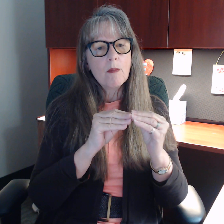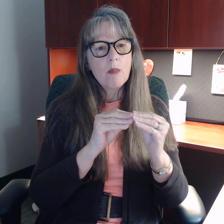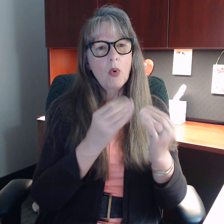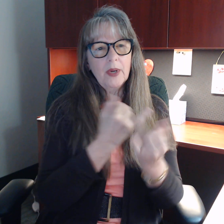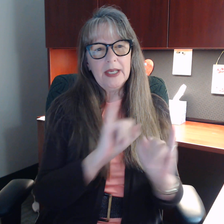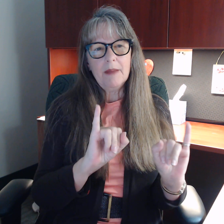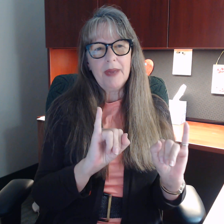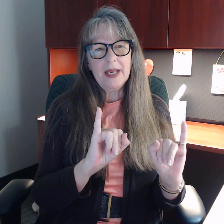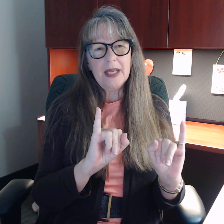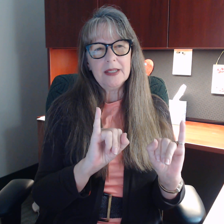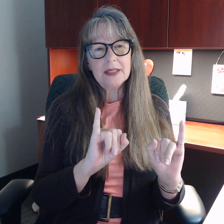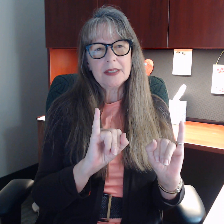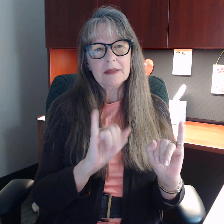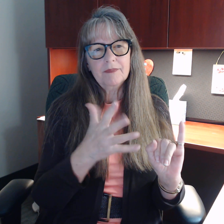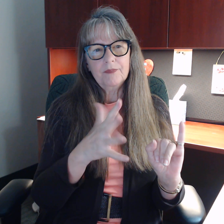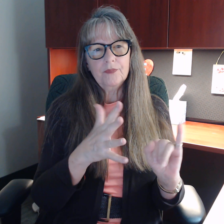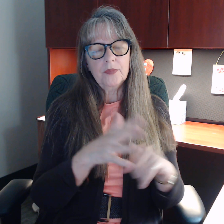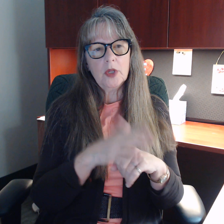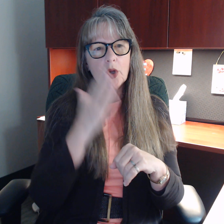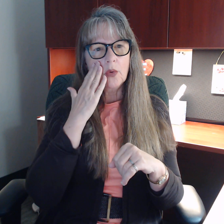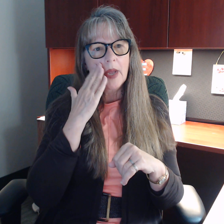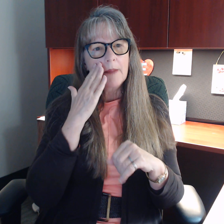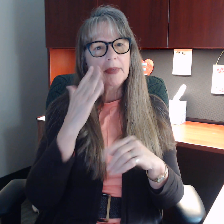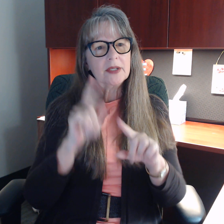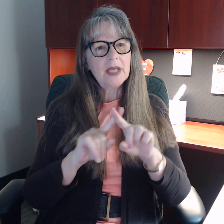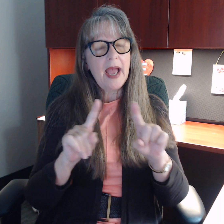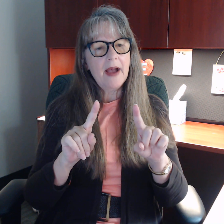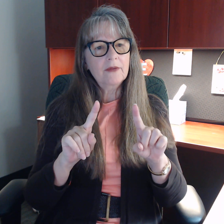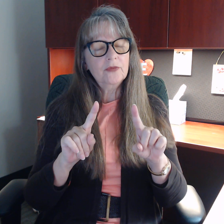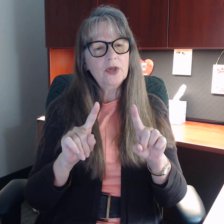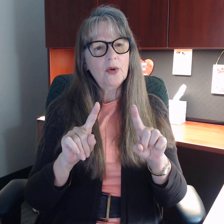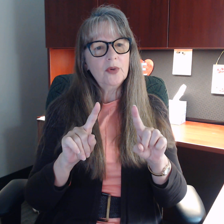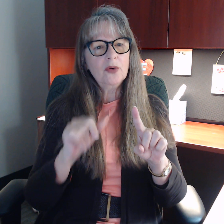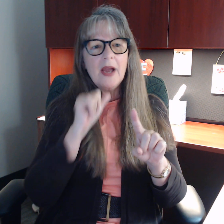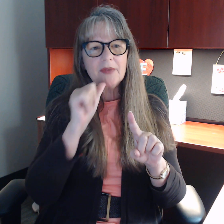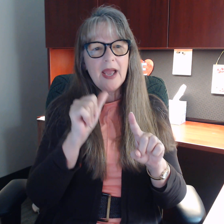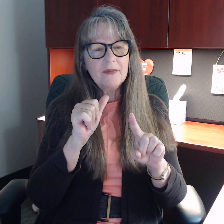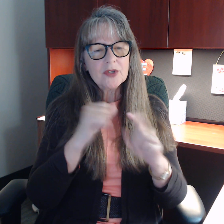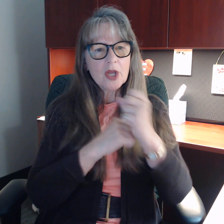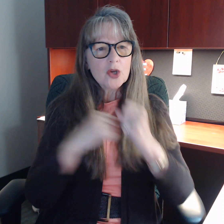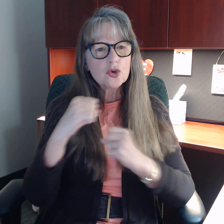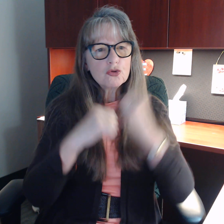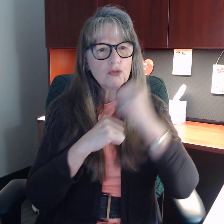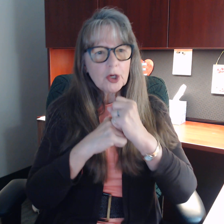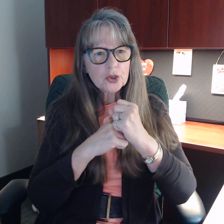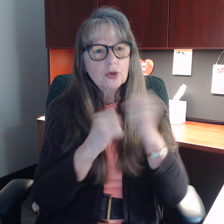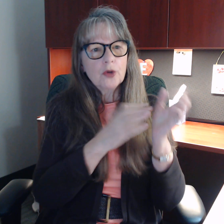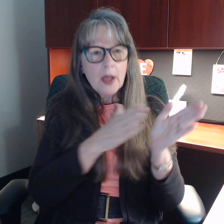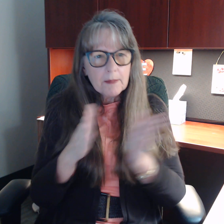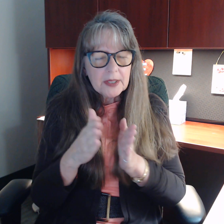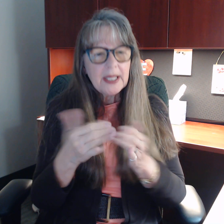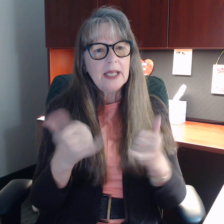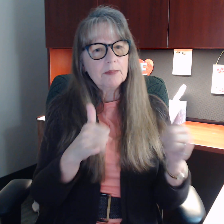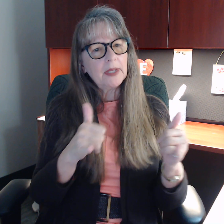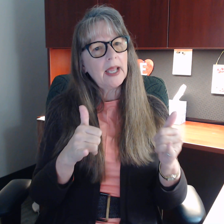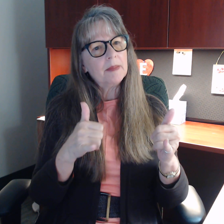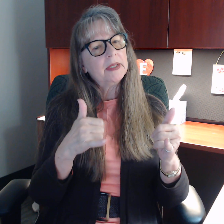more independence. But to have, you don't have to have this structured planned play, but you